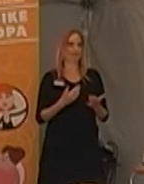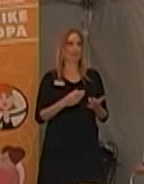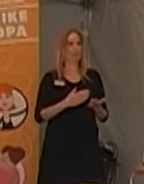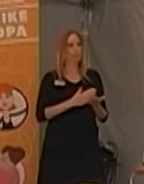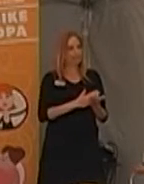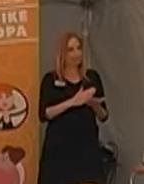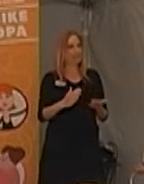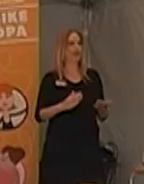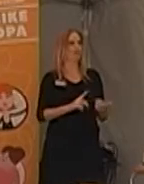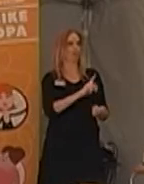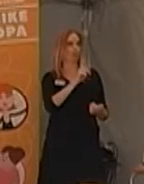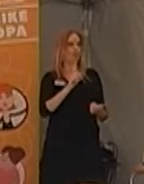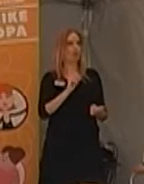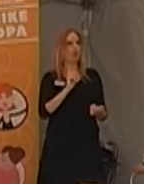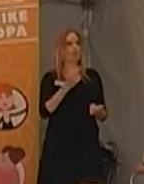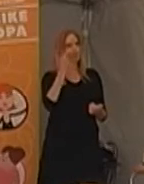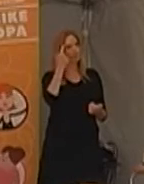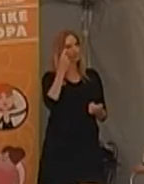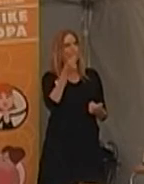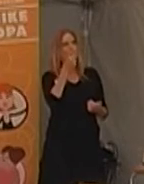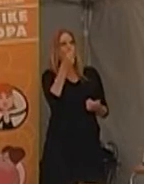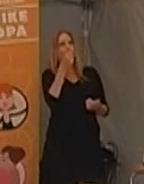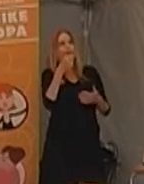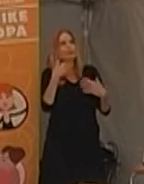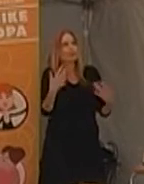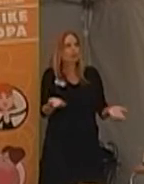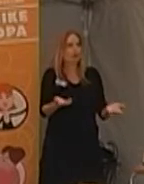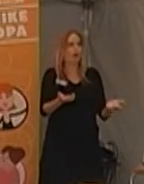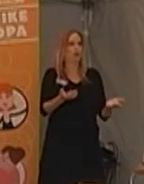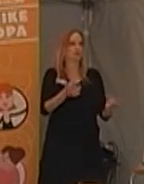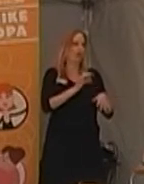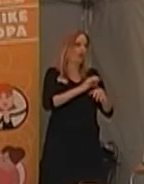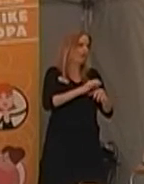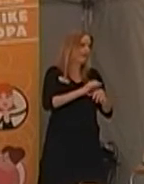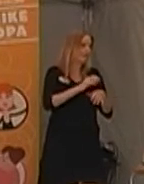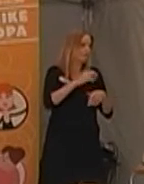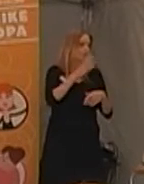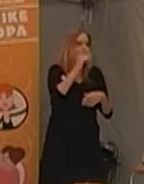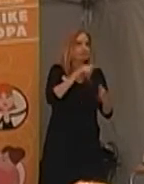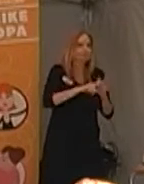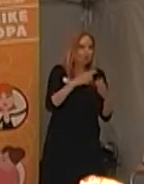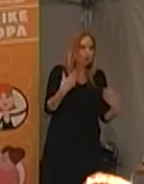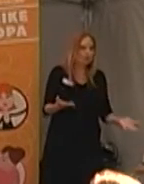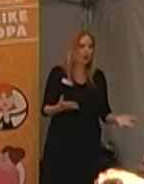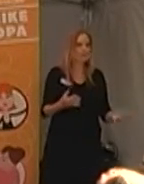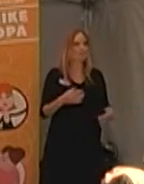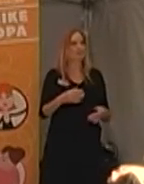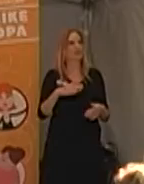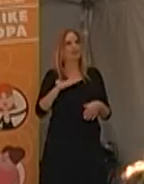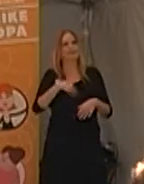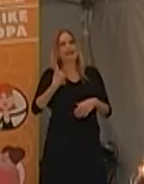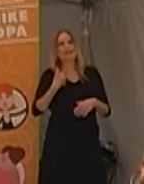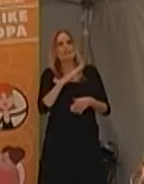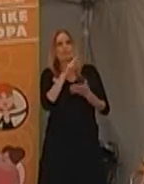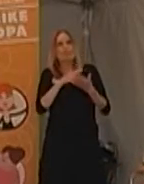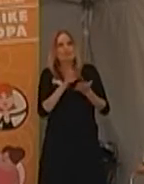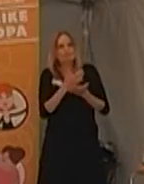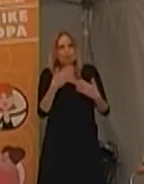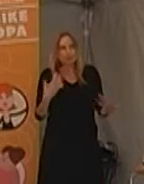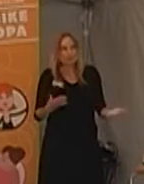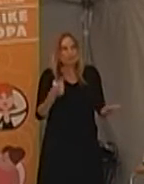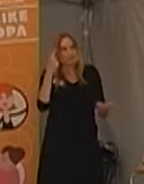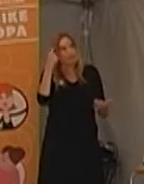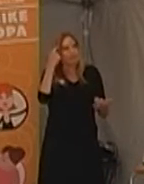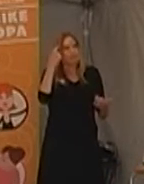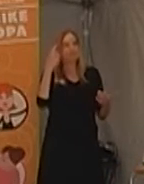on how to get your next meal, how to deal with sickness, bad health, and so on, that's what occupies your mind,